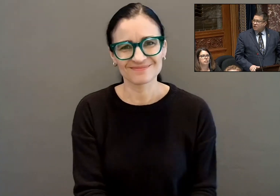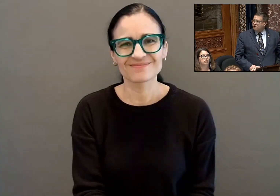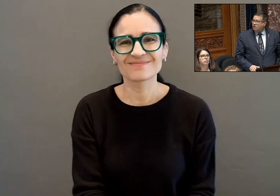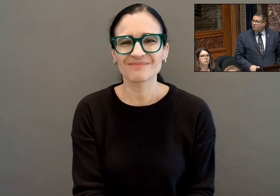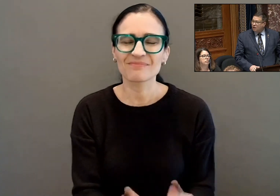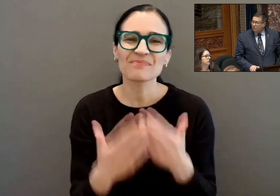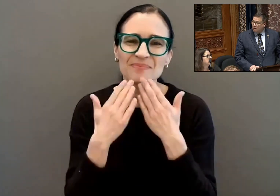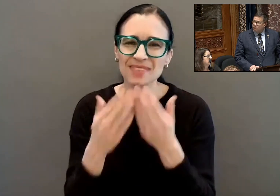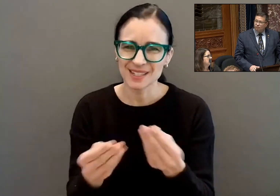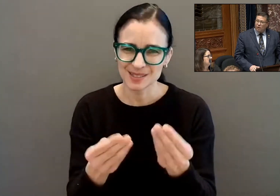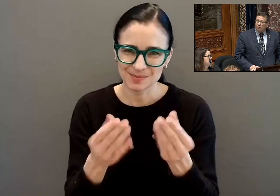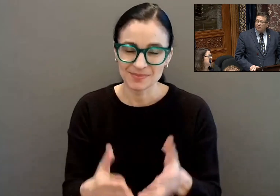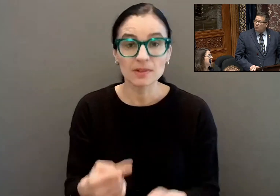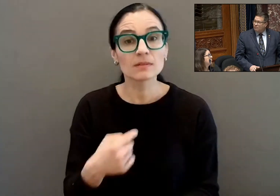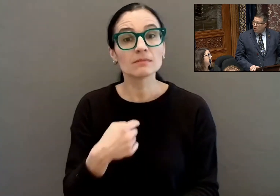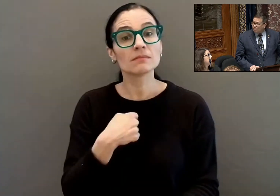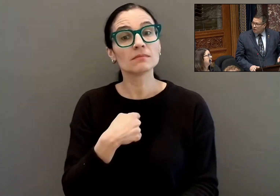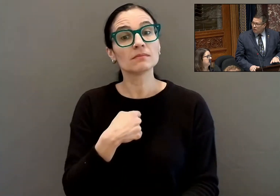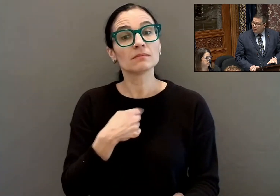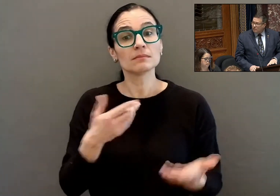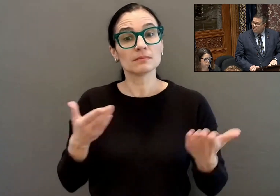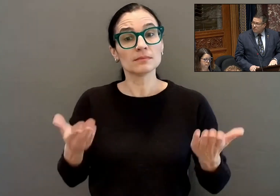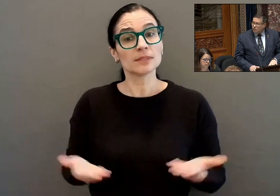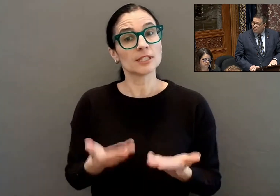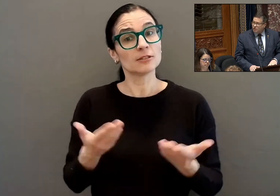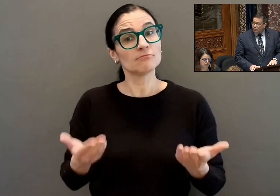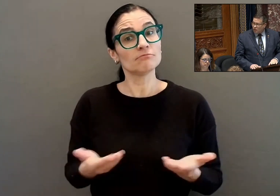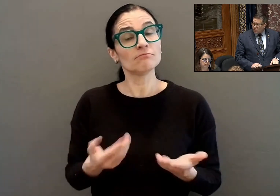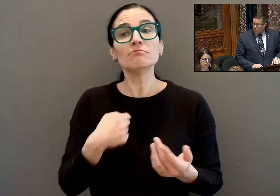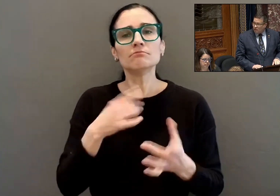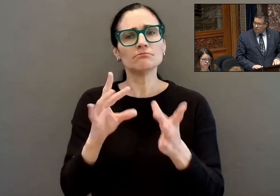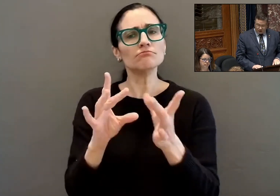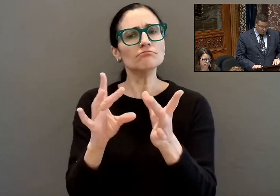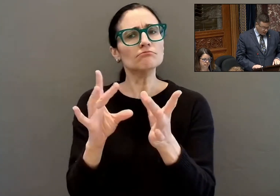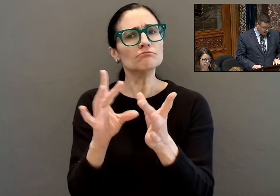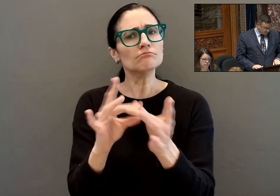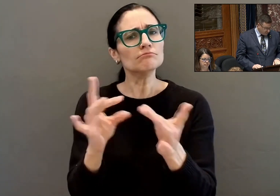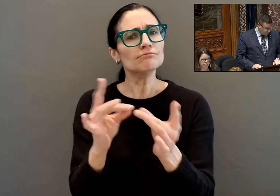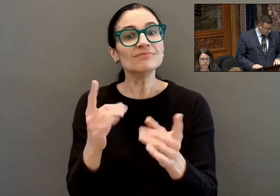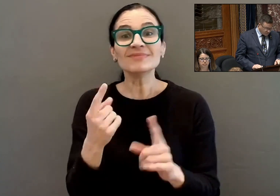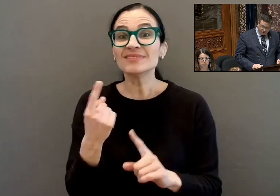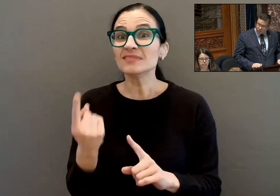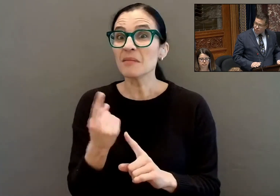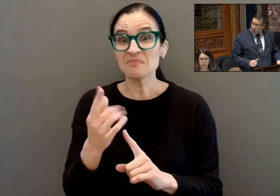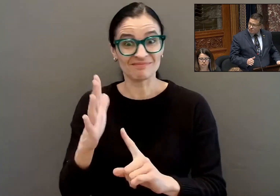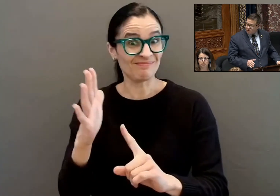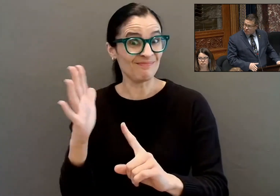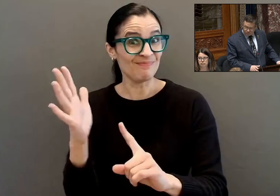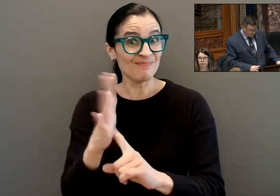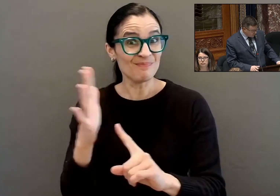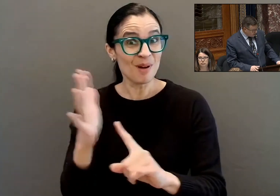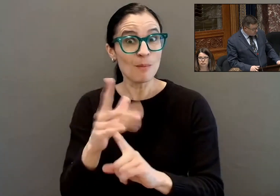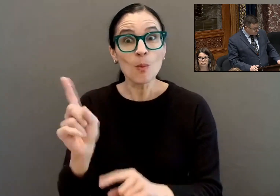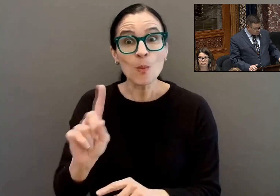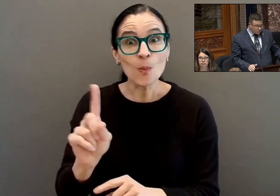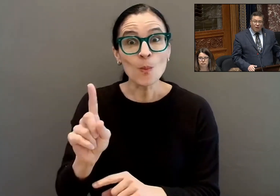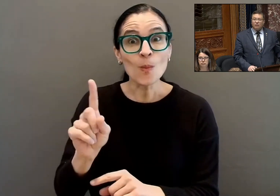a ditty that's becoming, well, somewhat popular in the central interior along Highway 97. If you'll indulge me, sir.